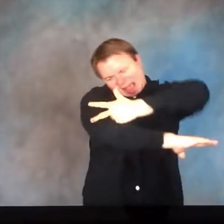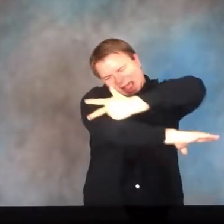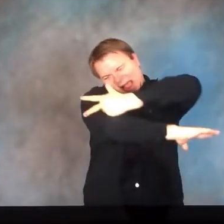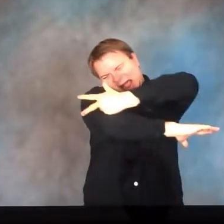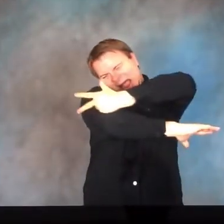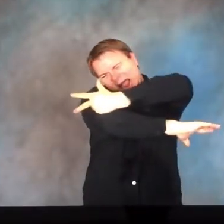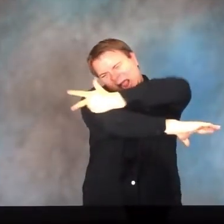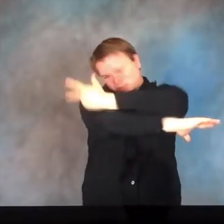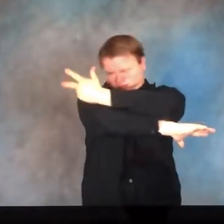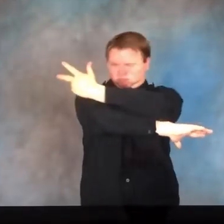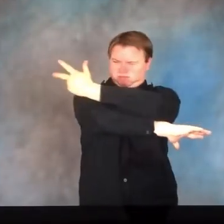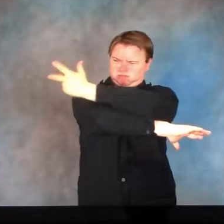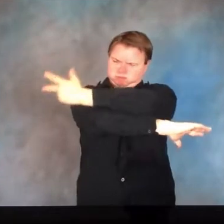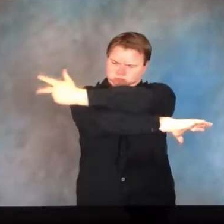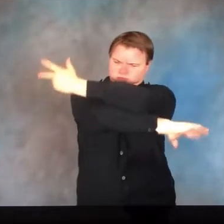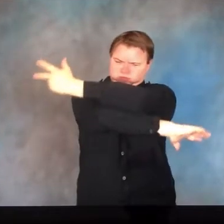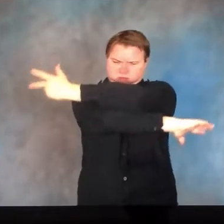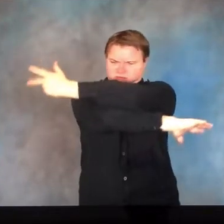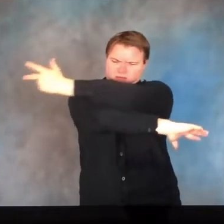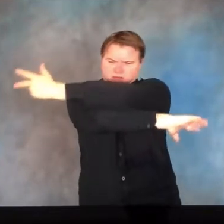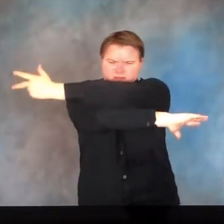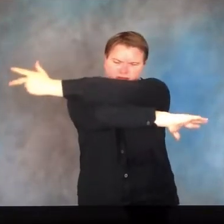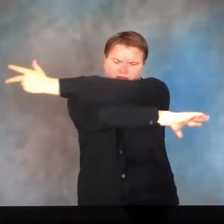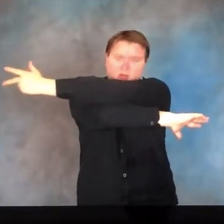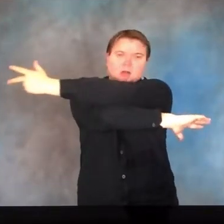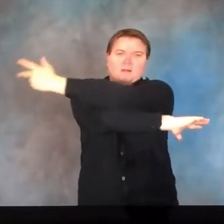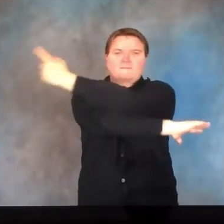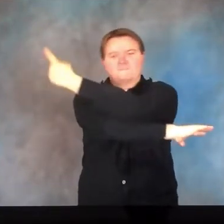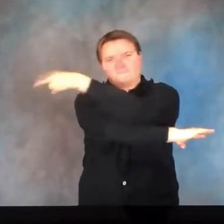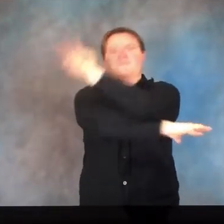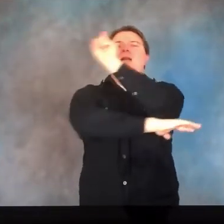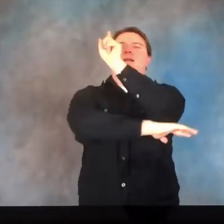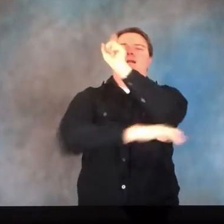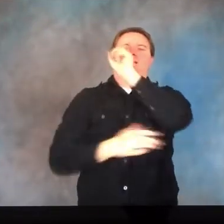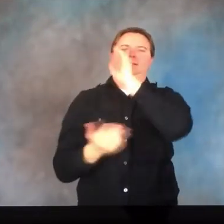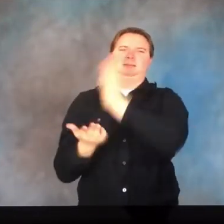to push forward until it finally came to a halt.